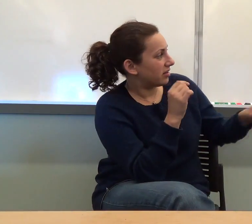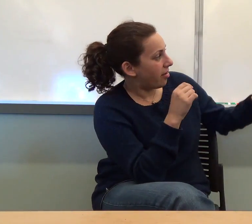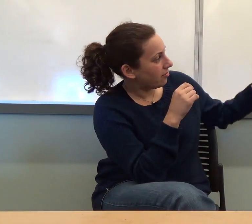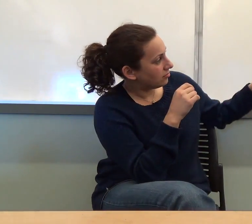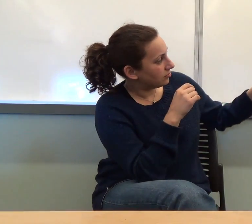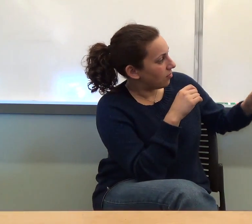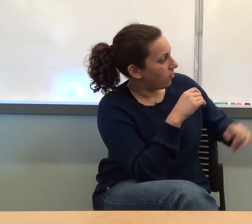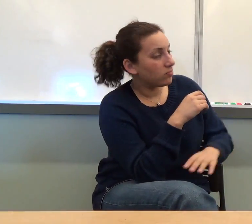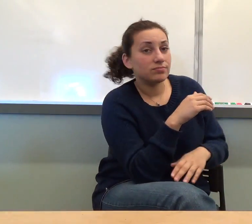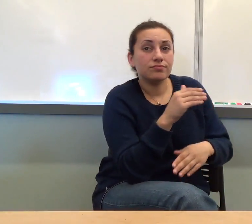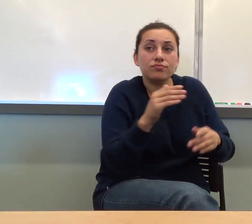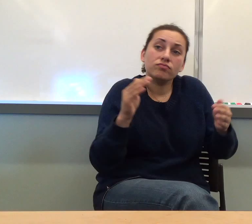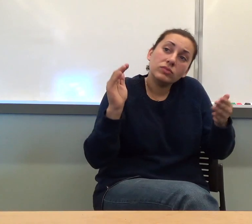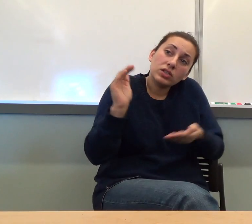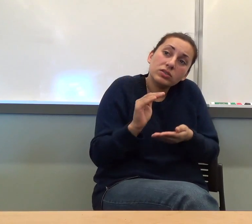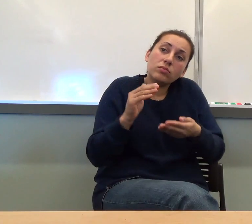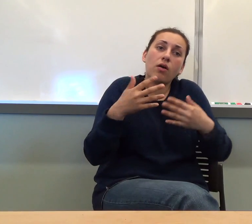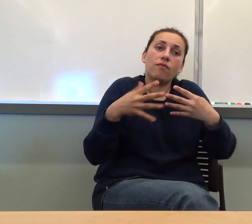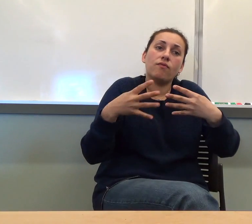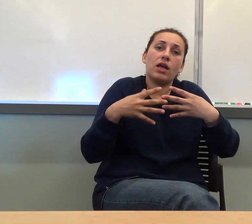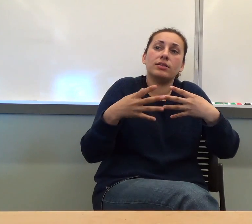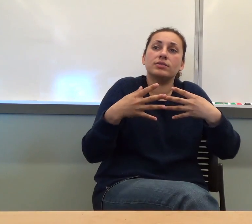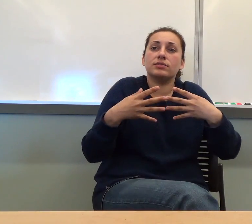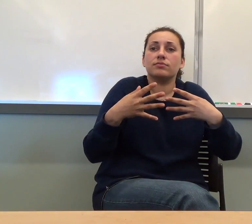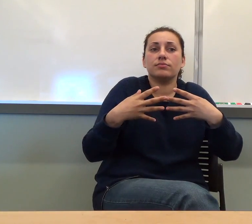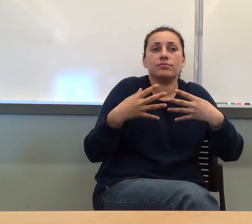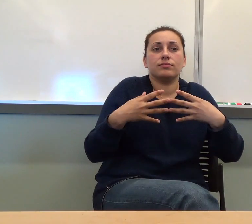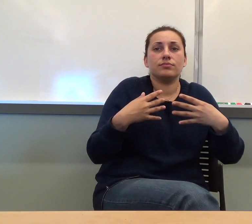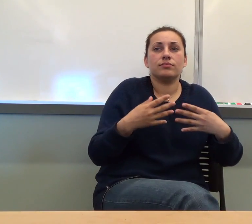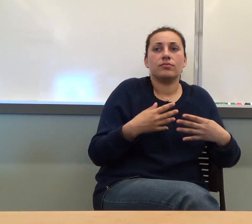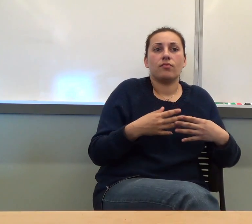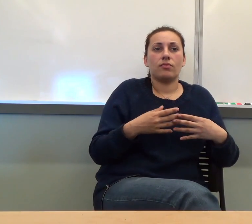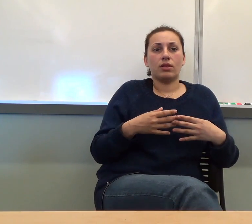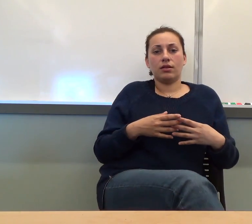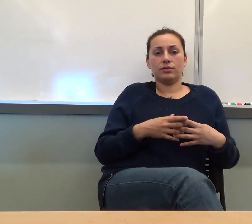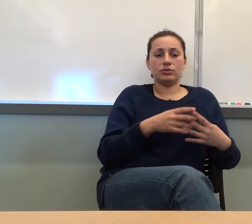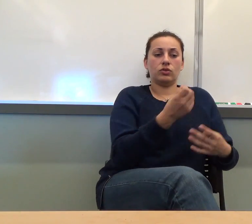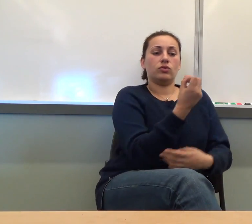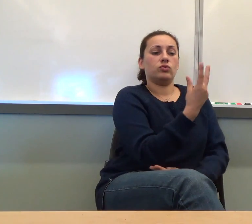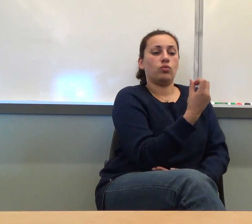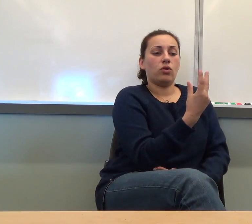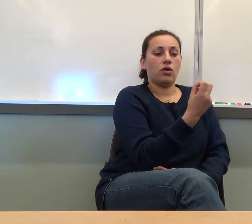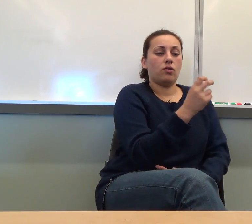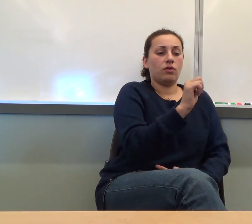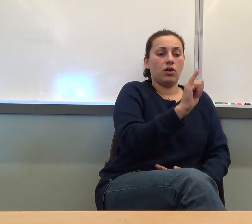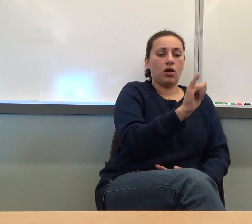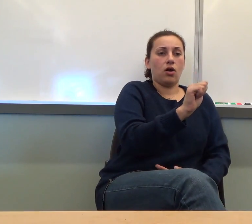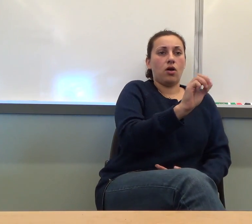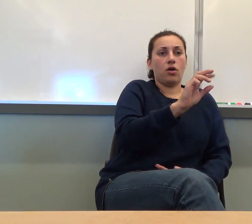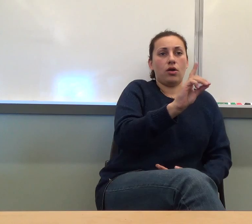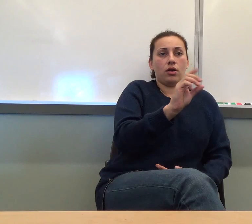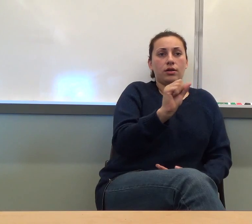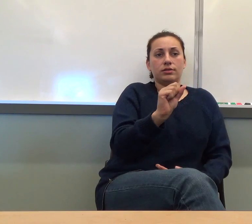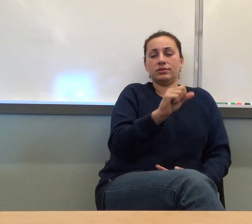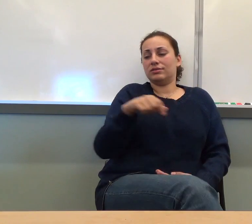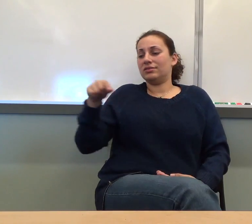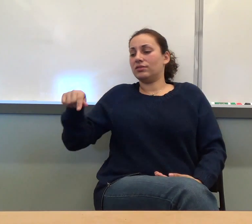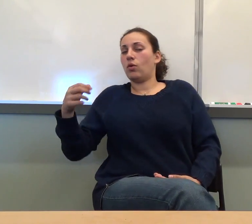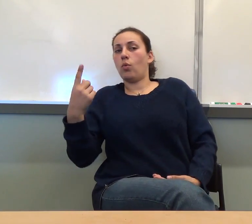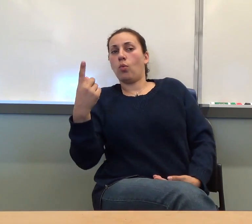short fence. This is 12 yards, and this is 1.5 feet. And they say, find the ratio of the length